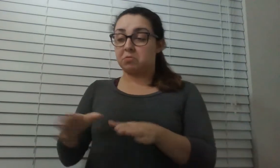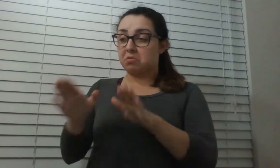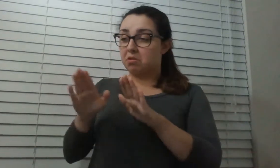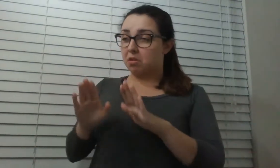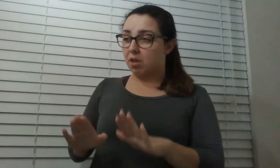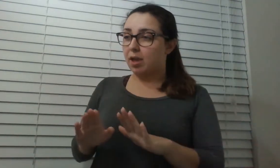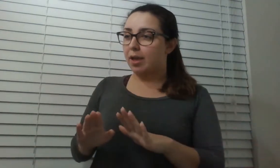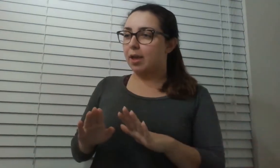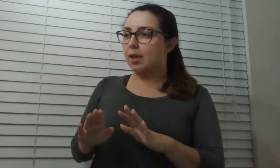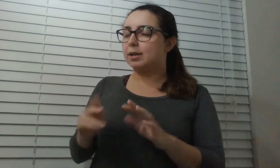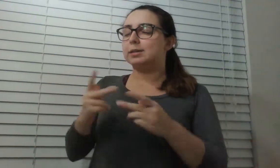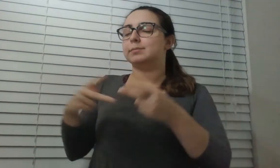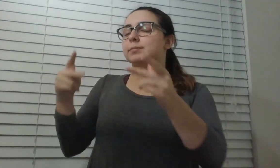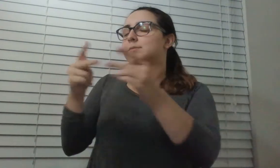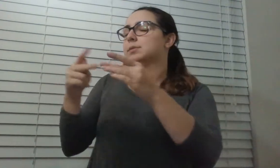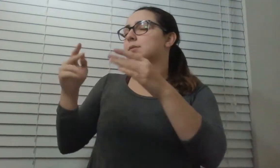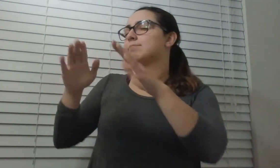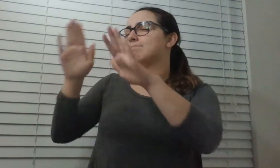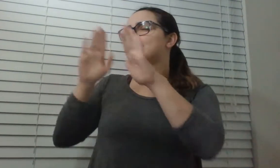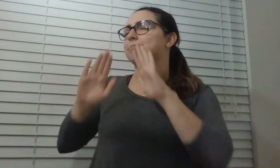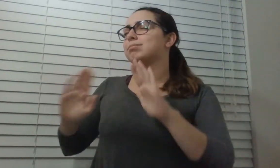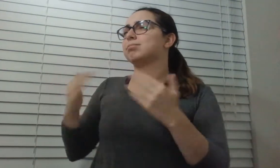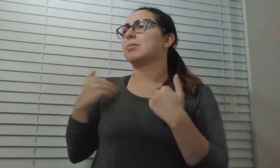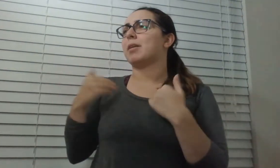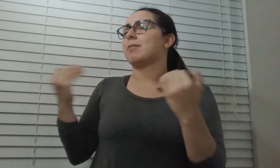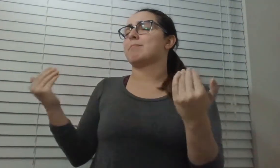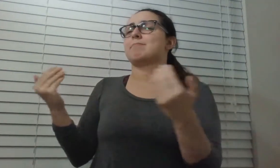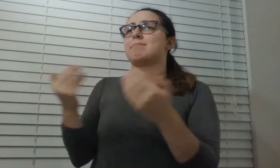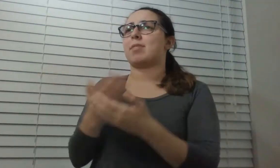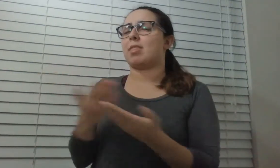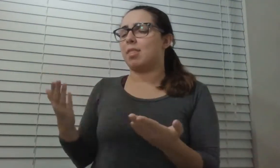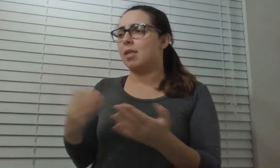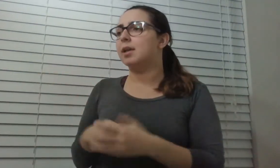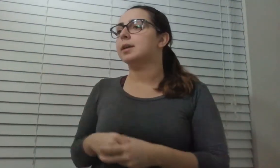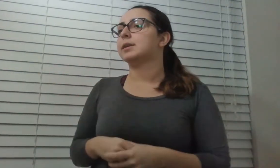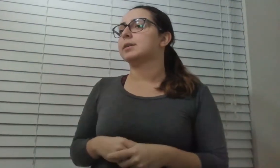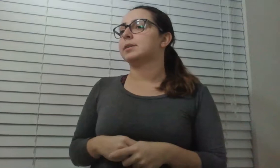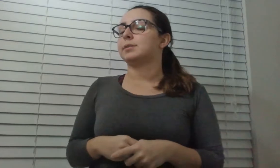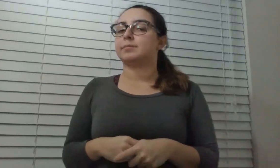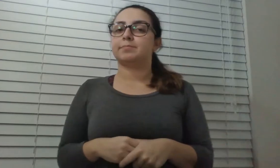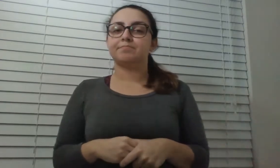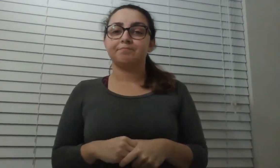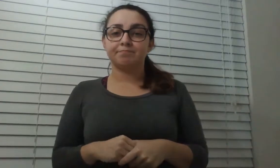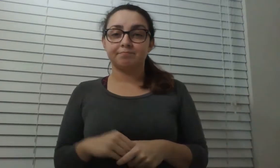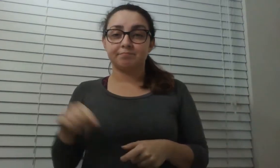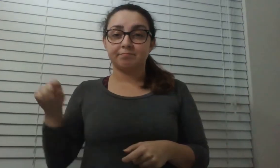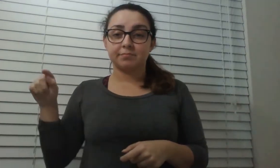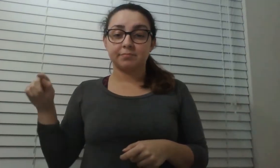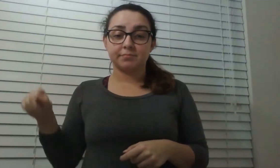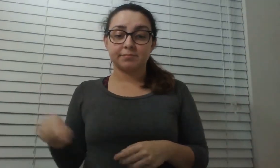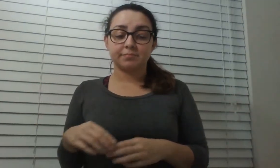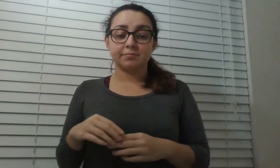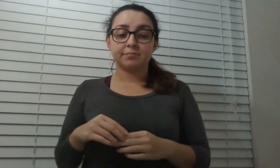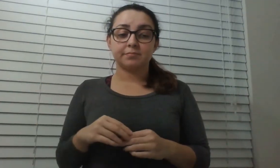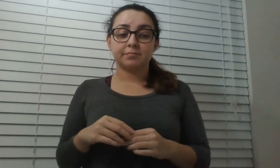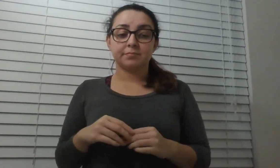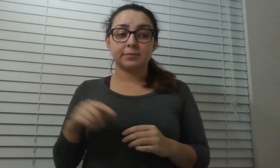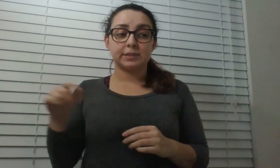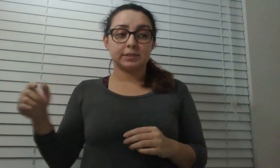wonderful things. This is the actual sled that Henson and Perry used to first go to the North Pole. These are Napoleon's books and